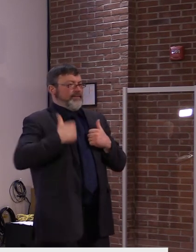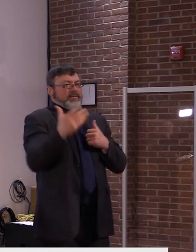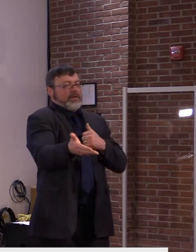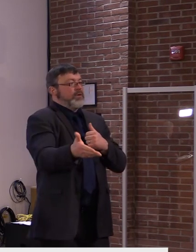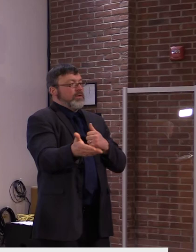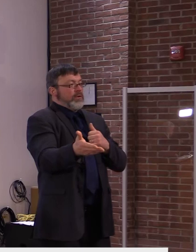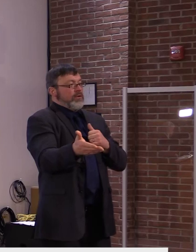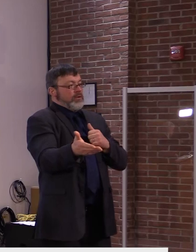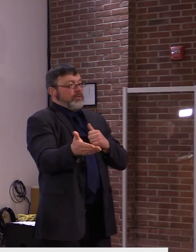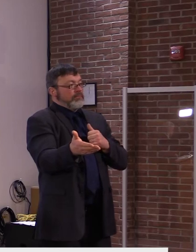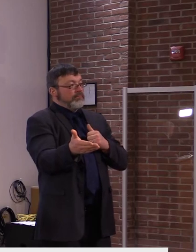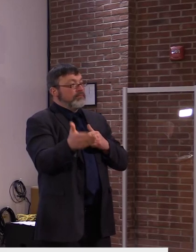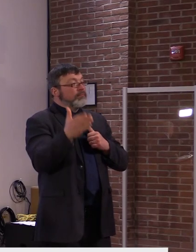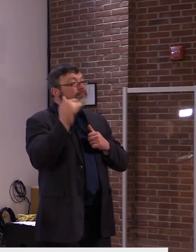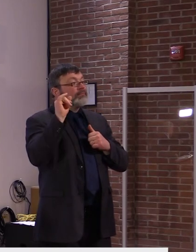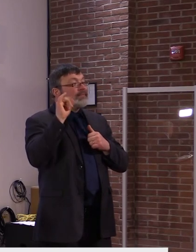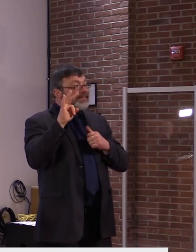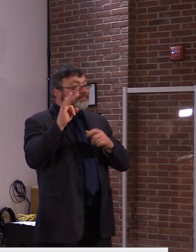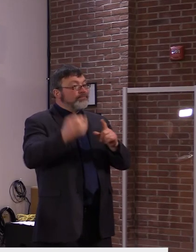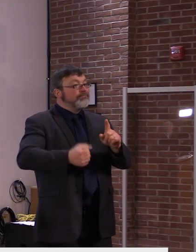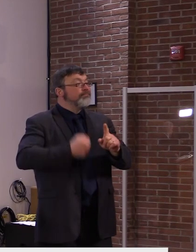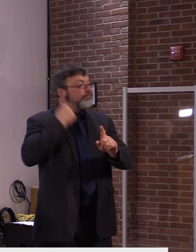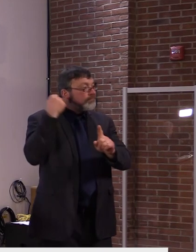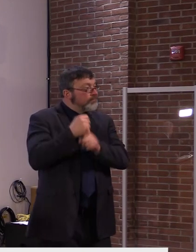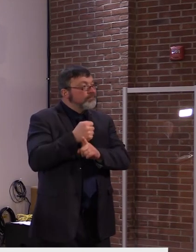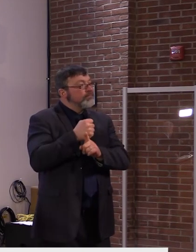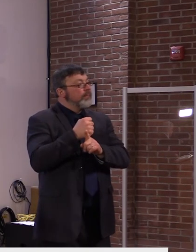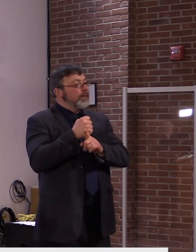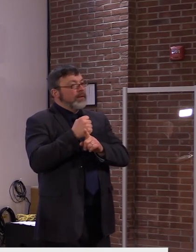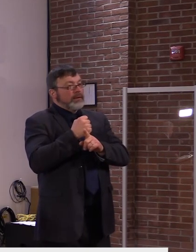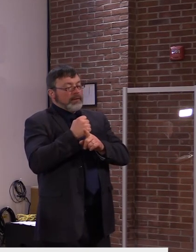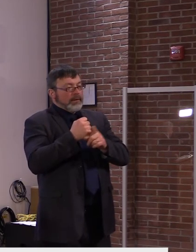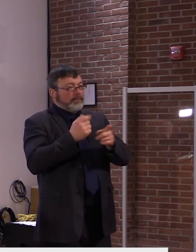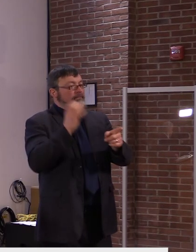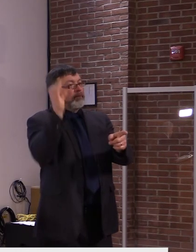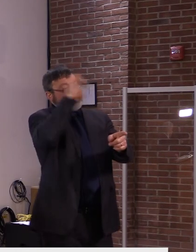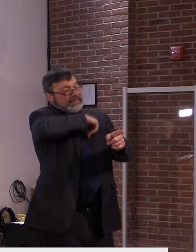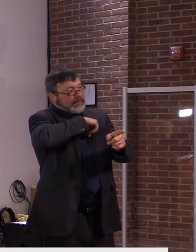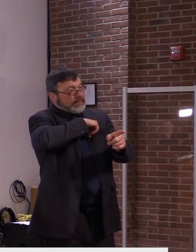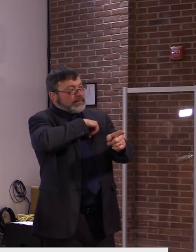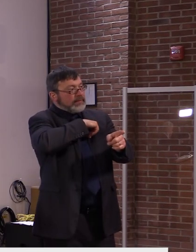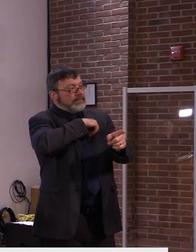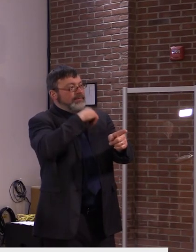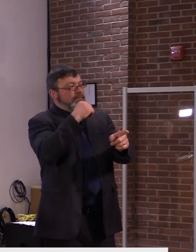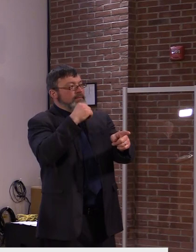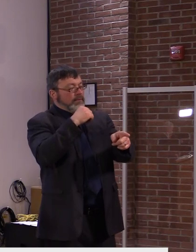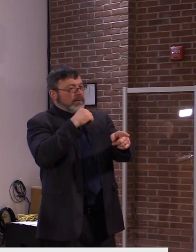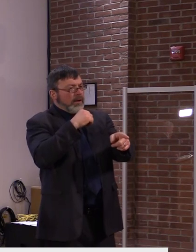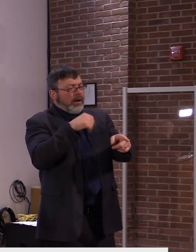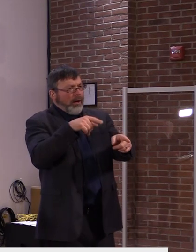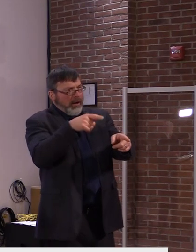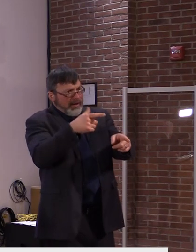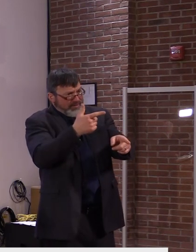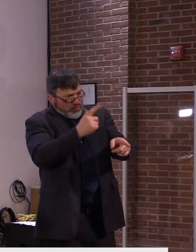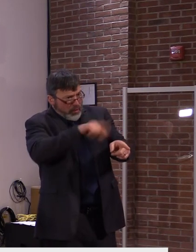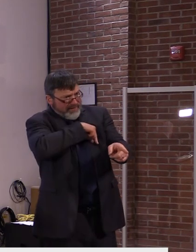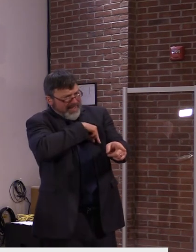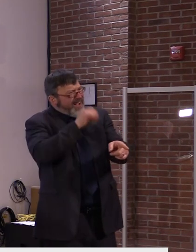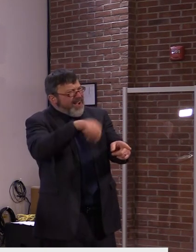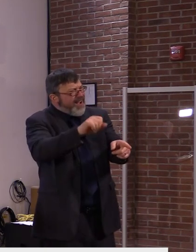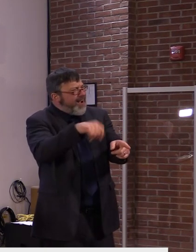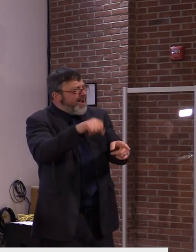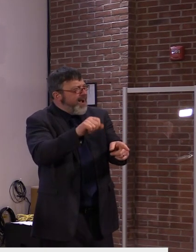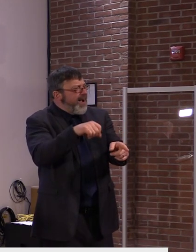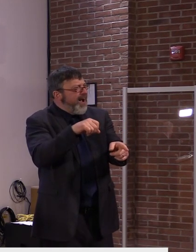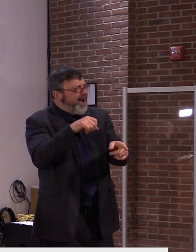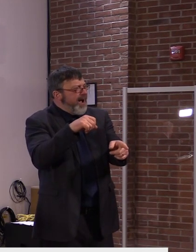They're 1As. They're going to still qualify to be vaccinated. We'll probably use either our homebound sort of